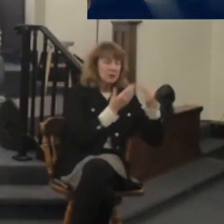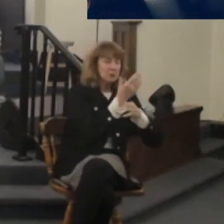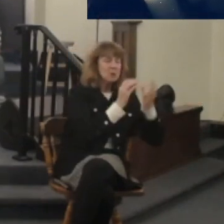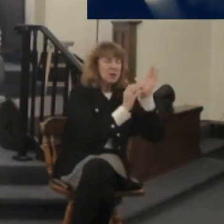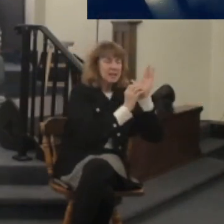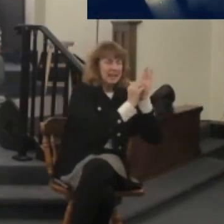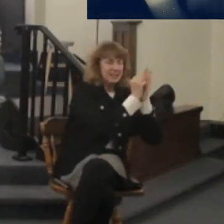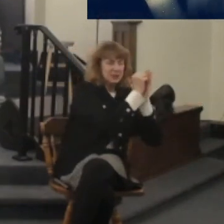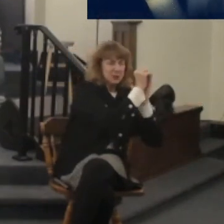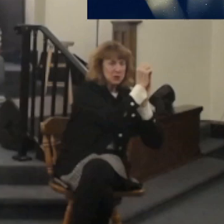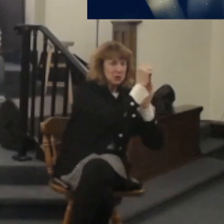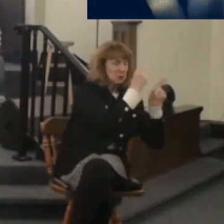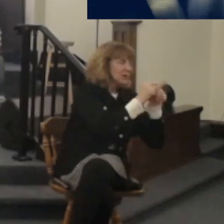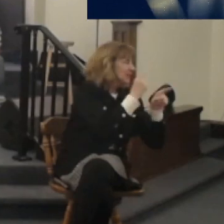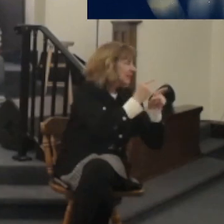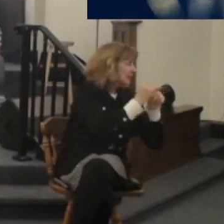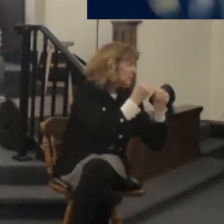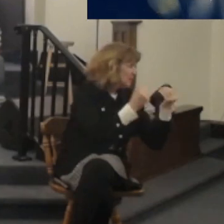Okay.